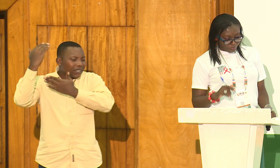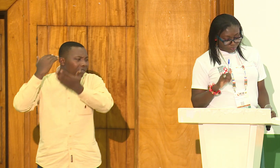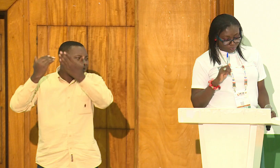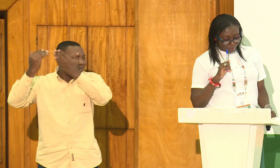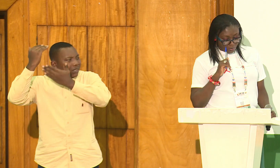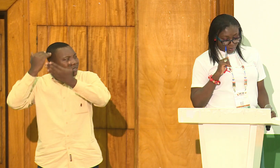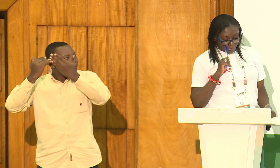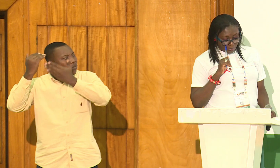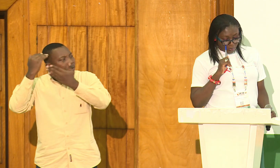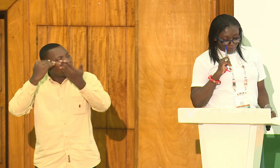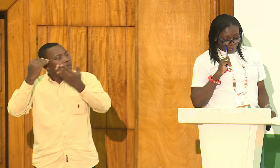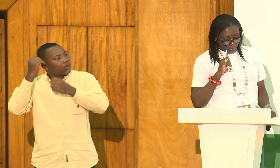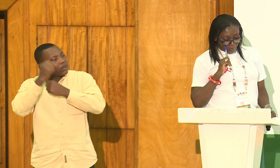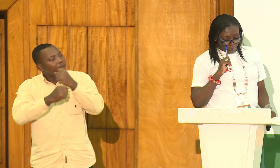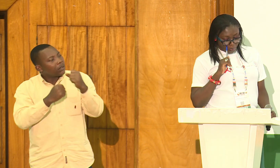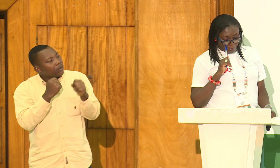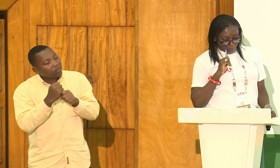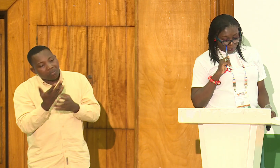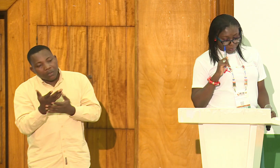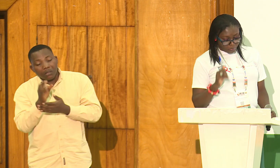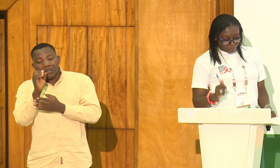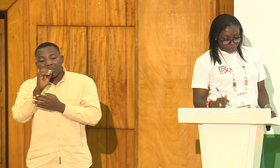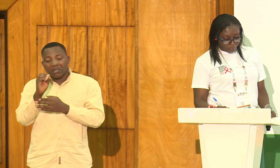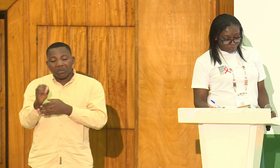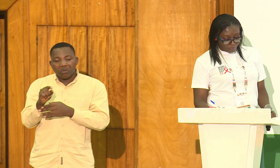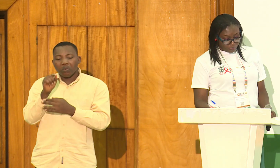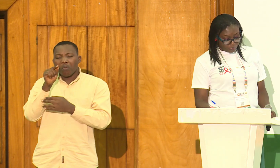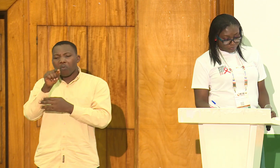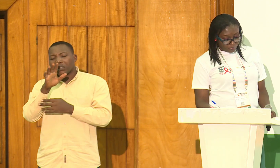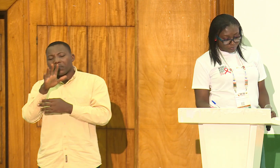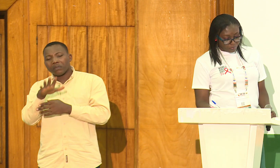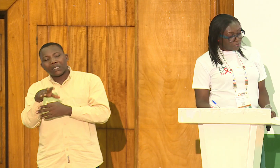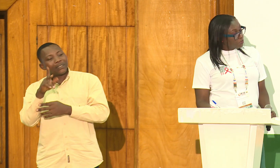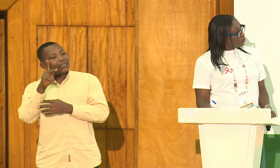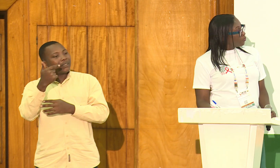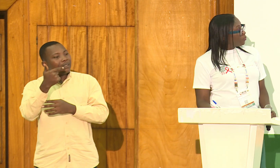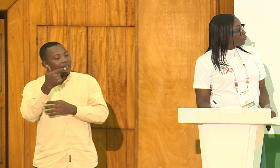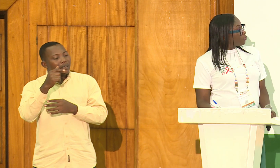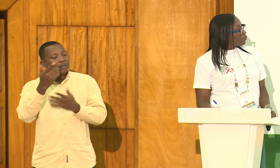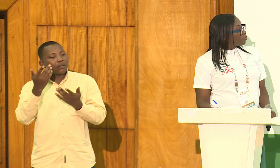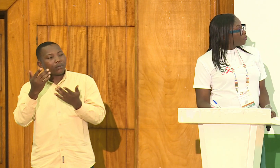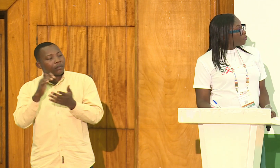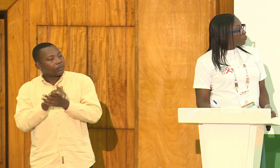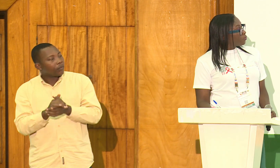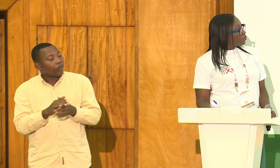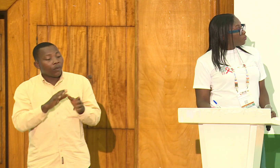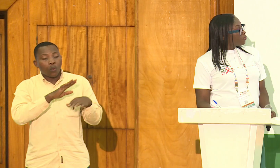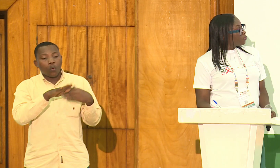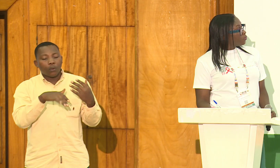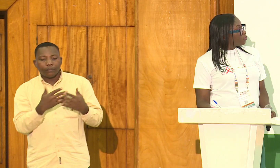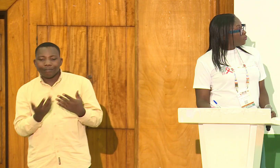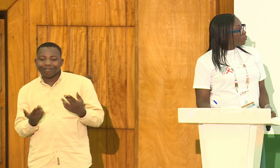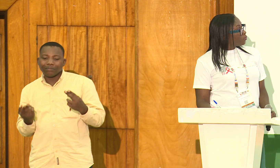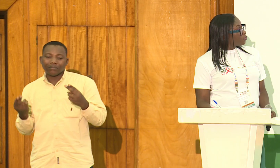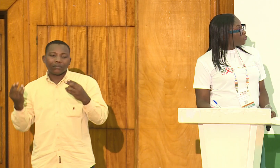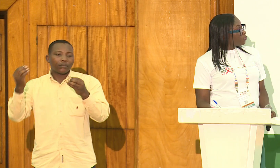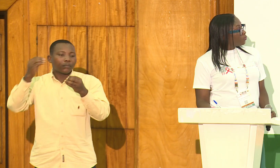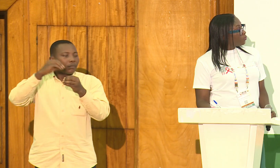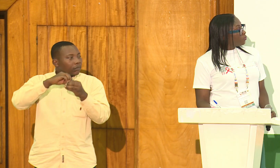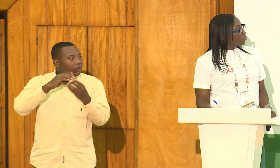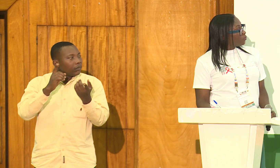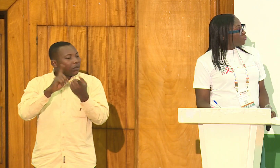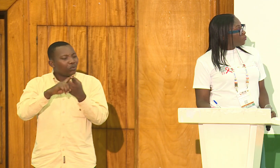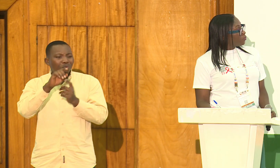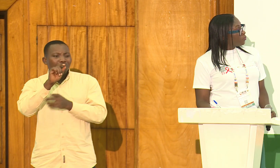about 0.5 kgs per year for the average person, accumulates in about 10 to 15